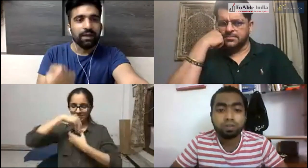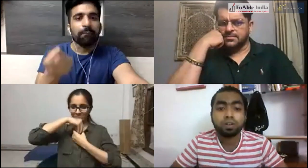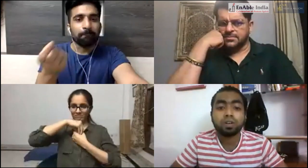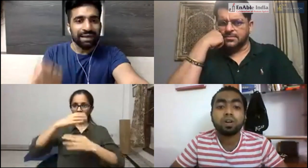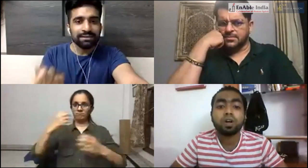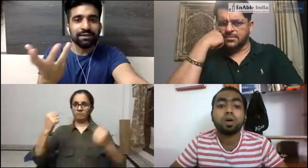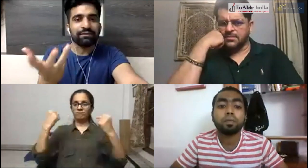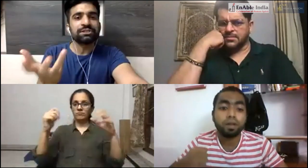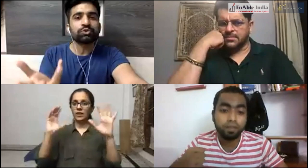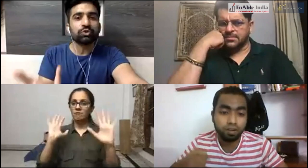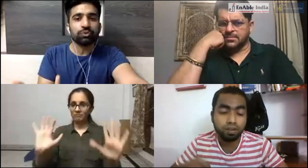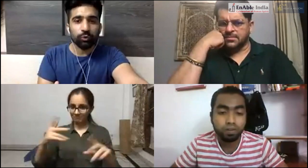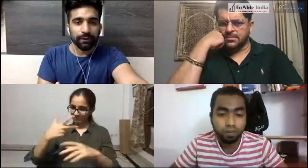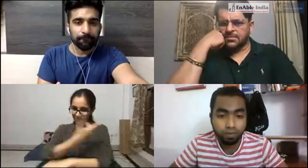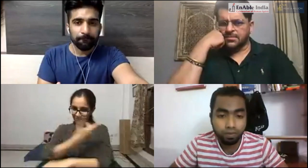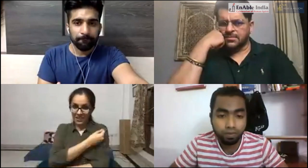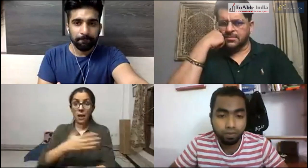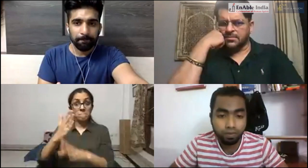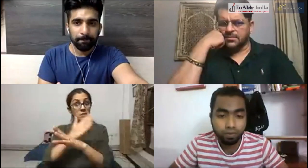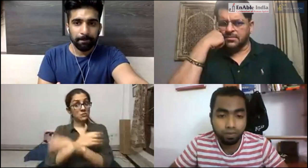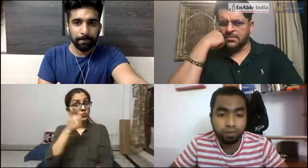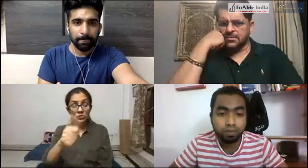Okay, meat is the richest source of protein.